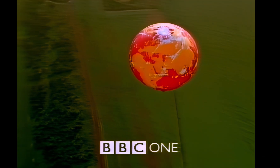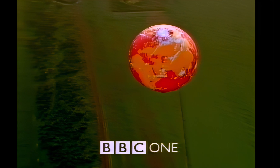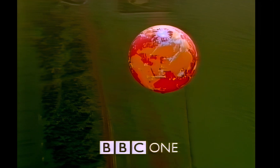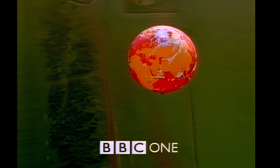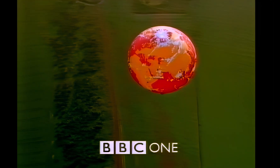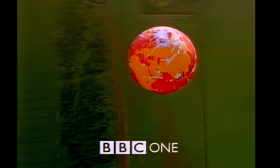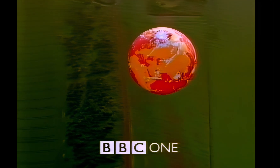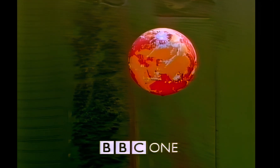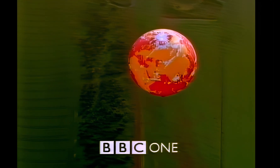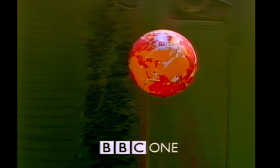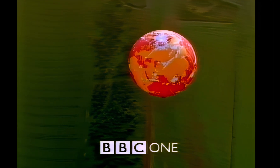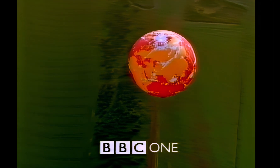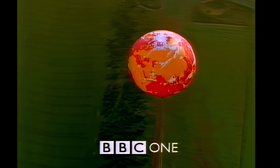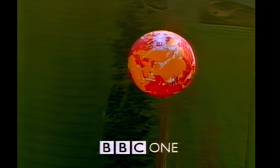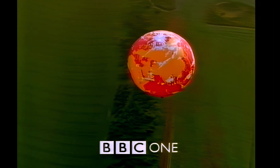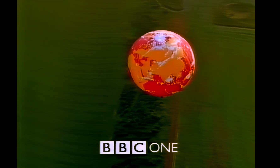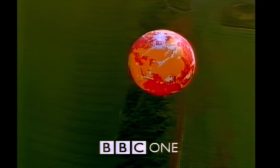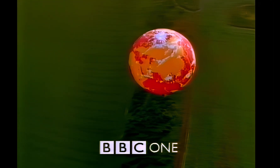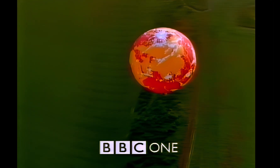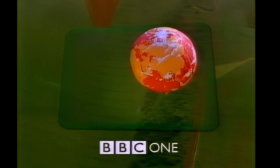You're watching BBC One and this week's See Here.